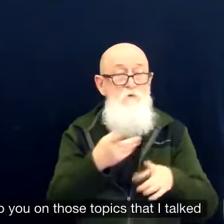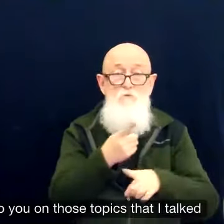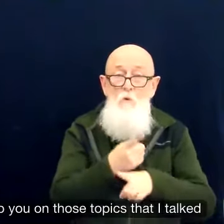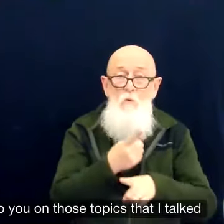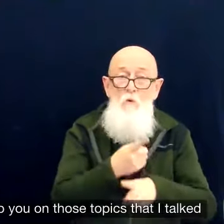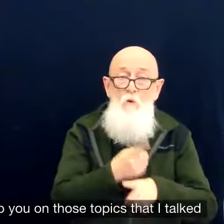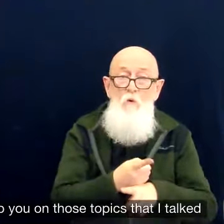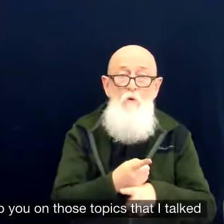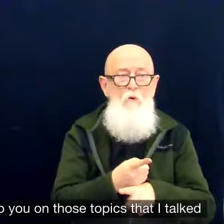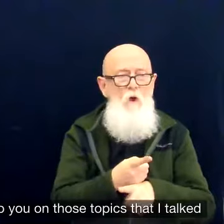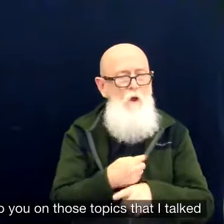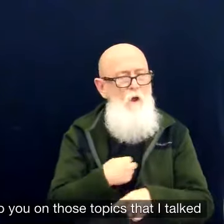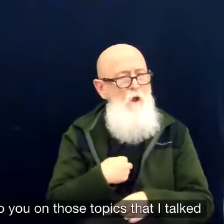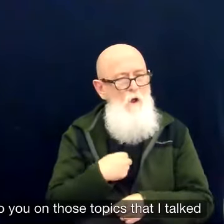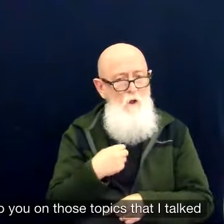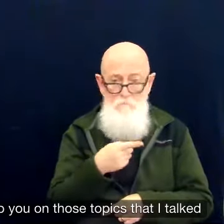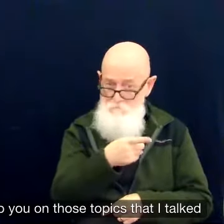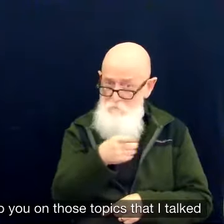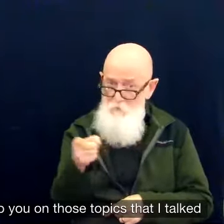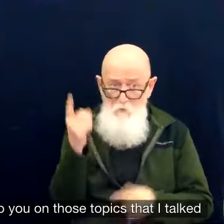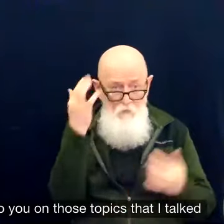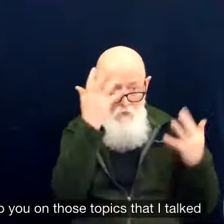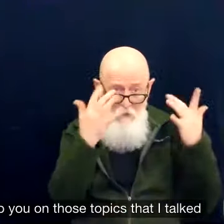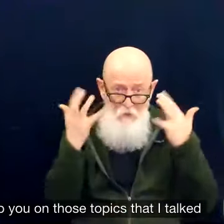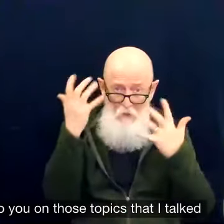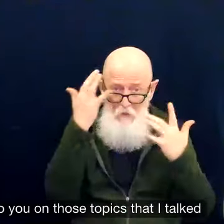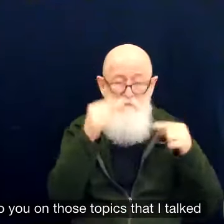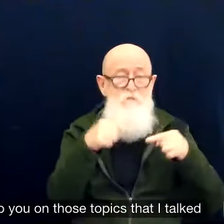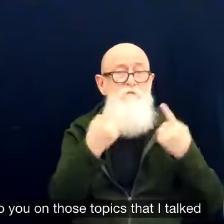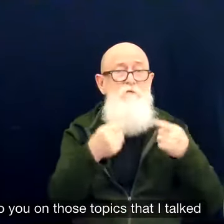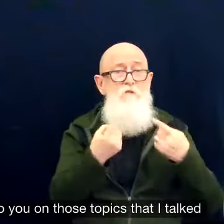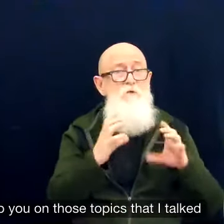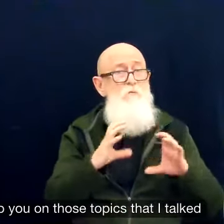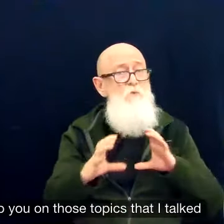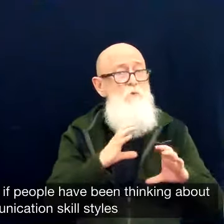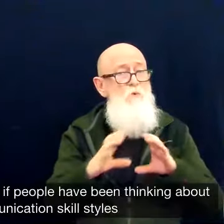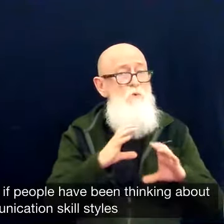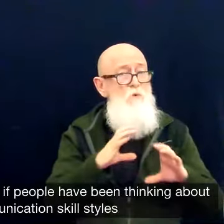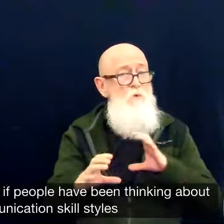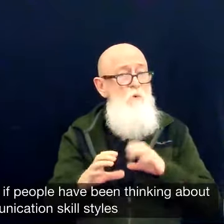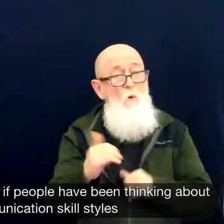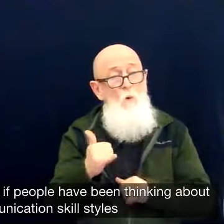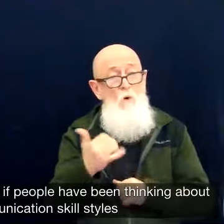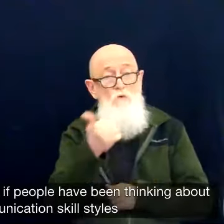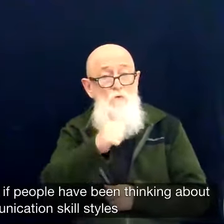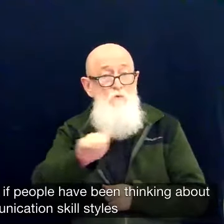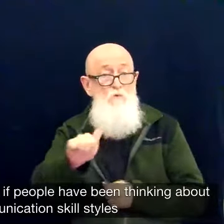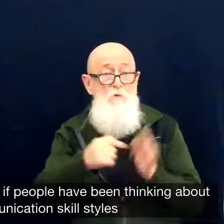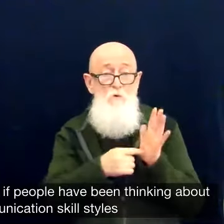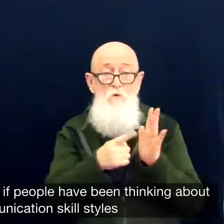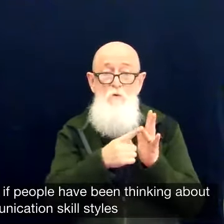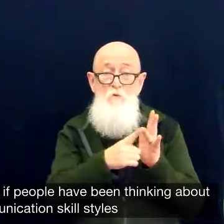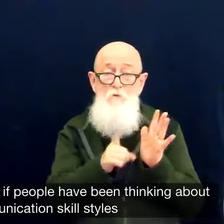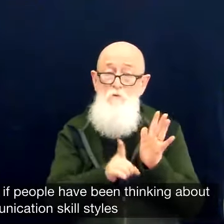if people have been thinking about their communication styles or starting to use any of the goal setting tools.